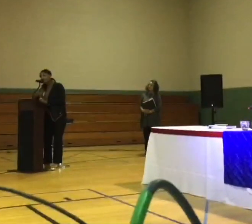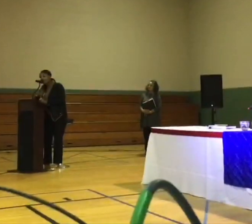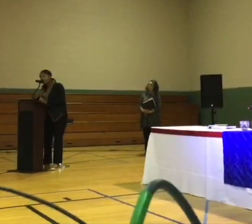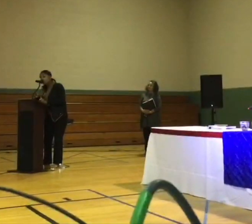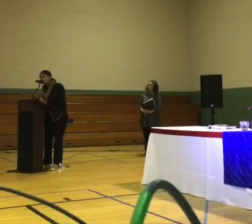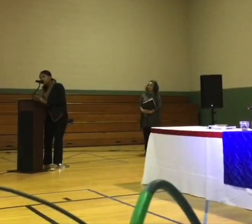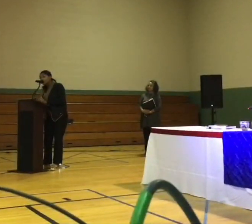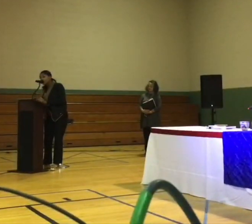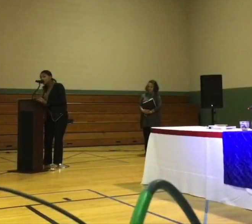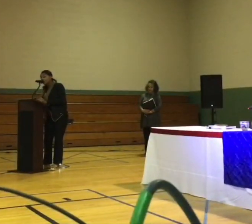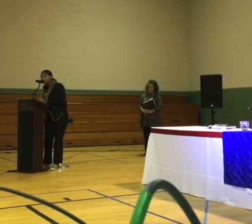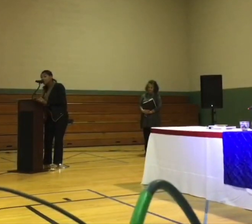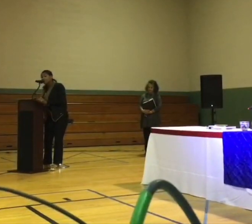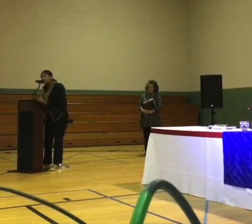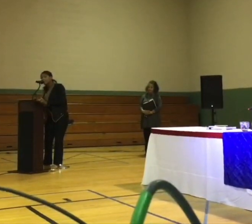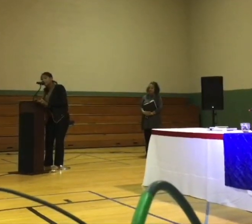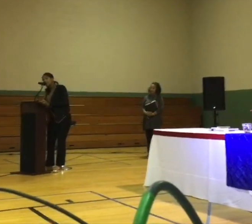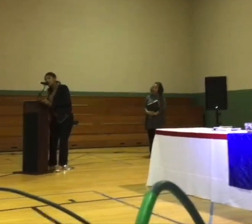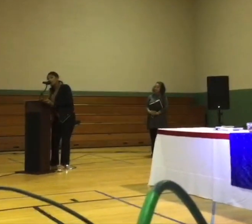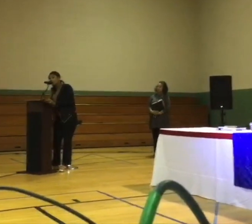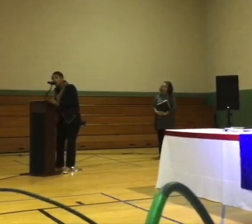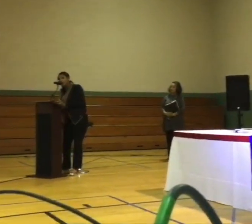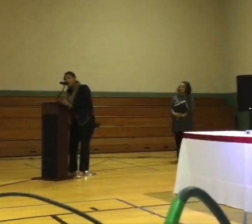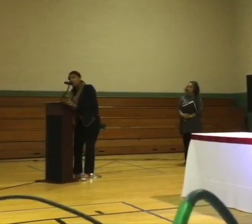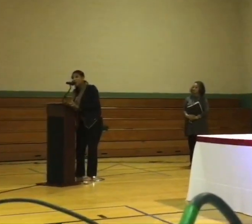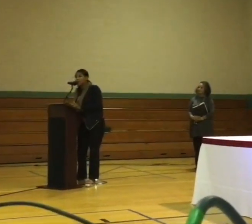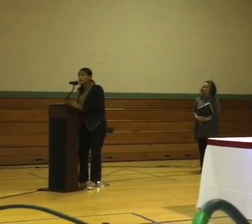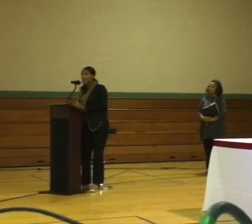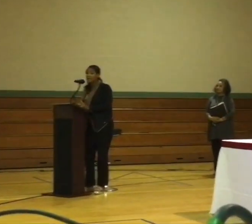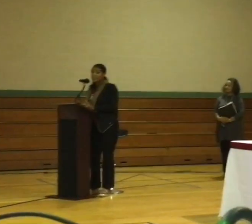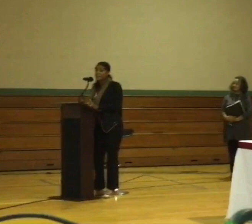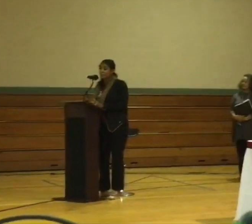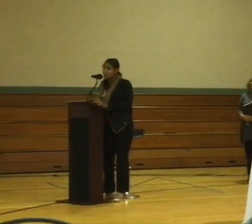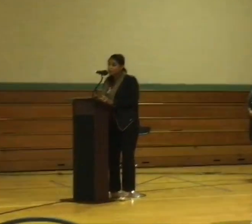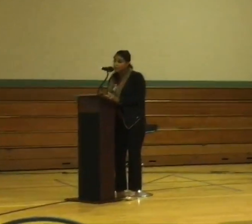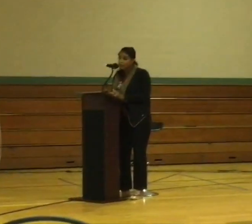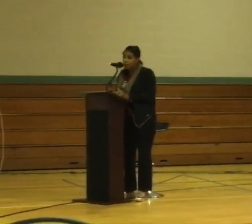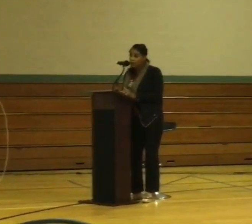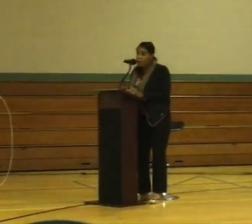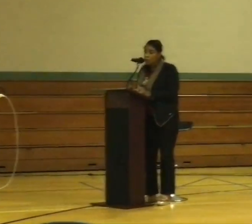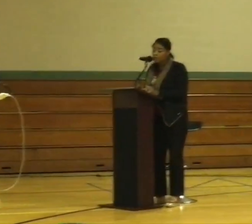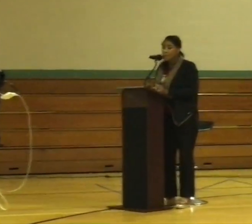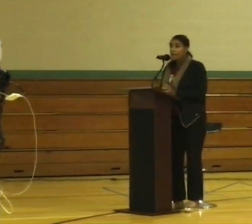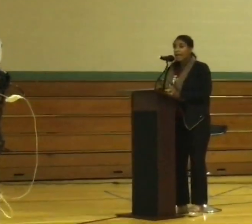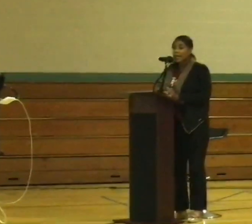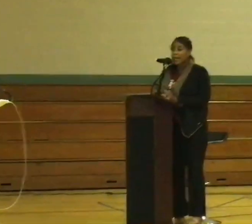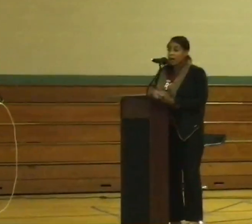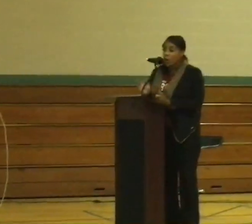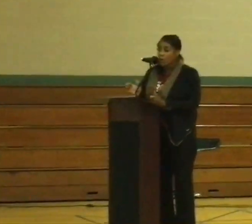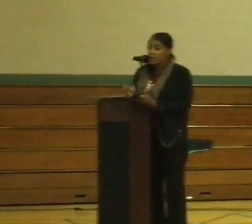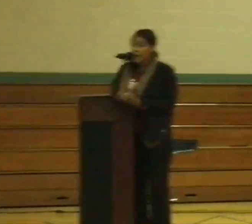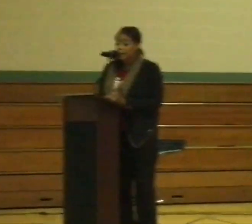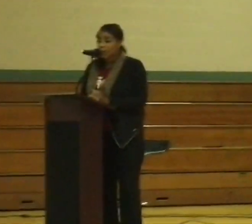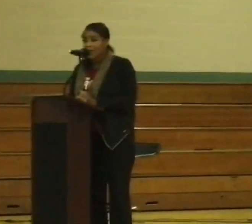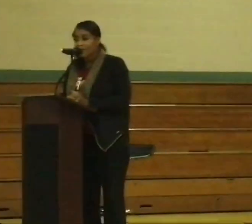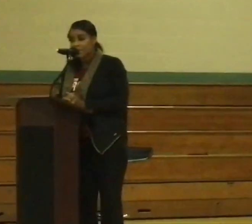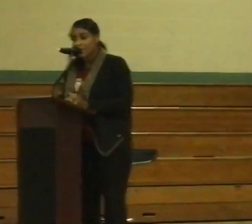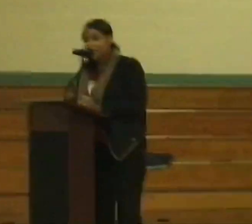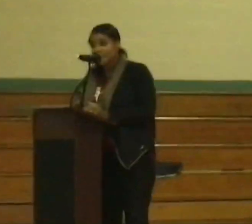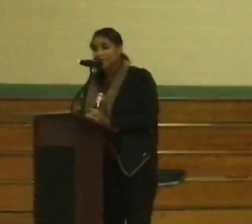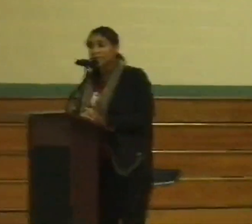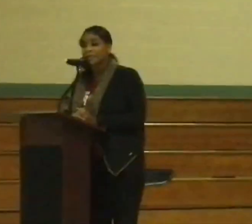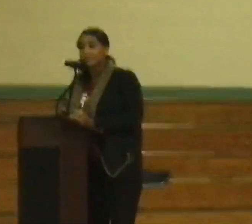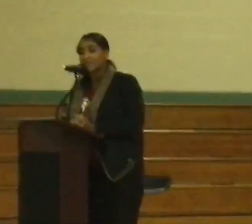I've been working in the community with mental health. I'm a mental health advocate, first and foremost. And I own and operate